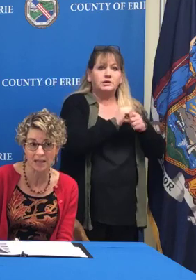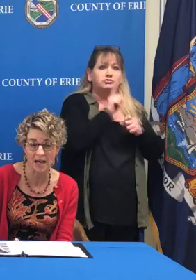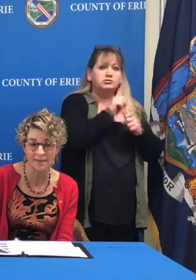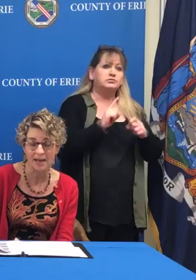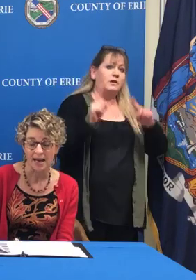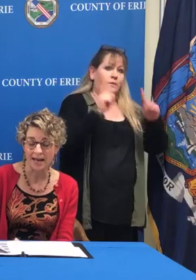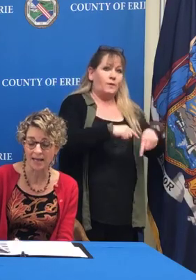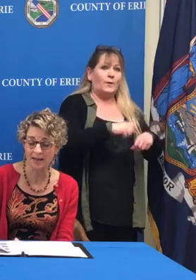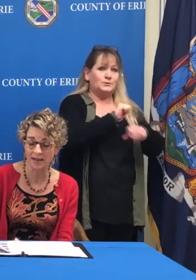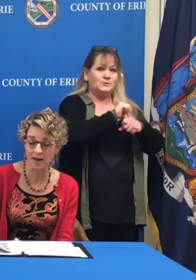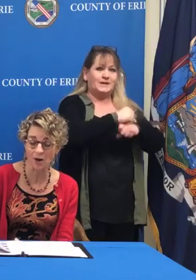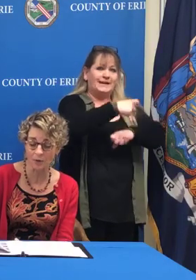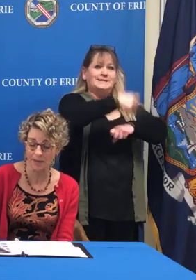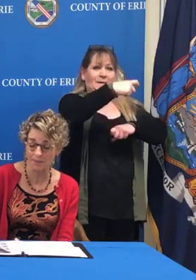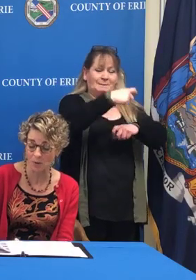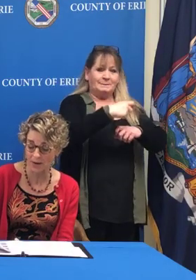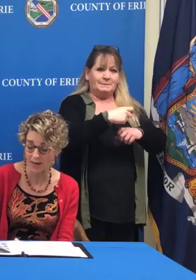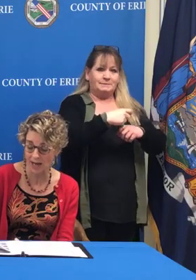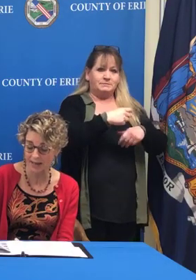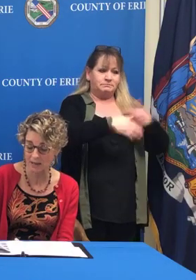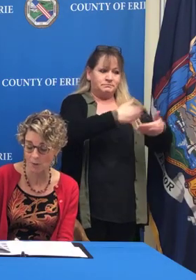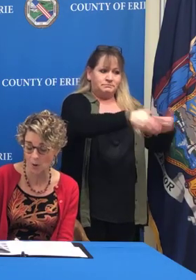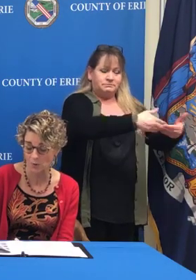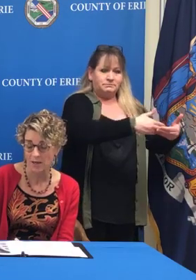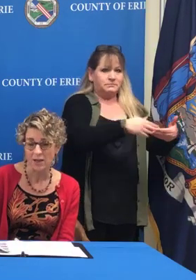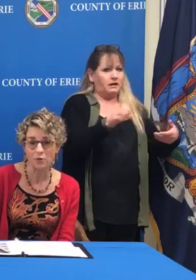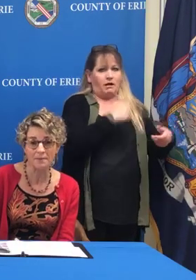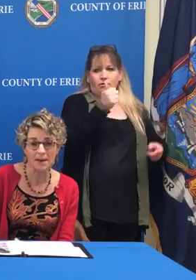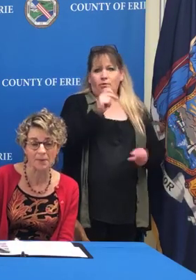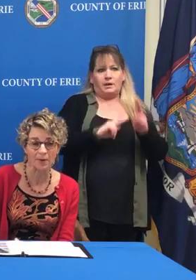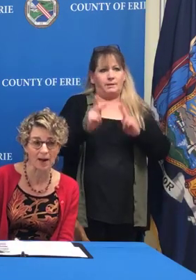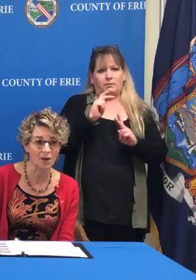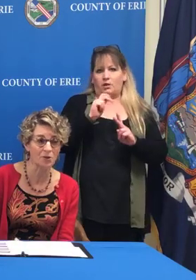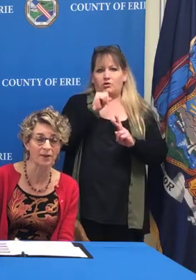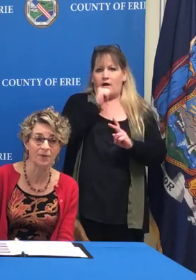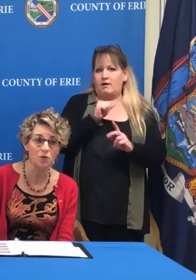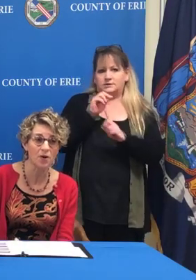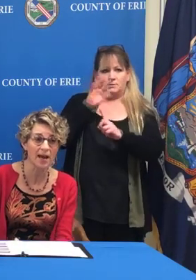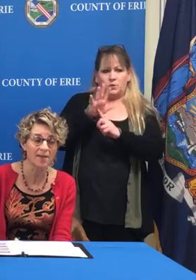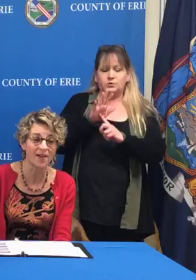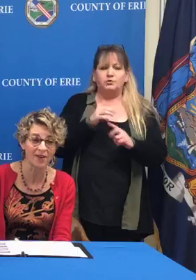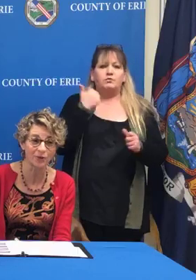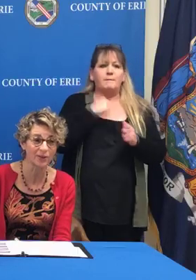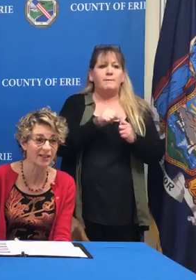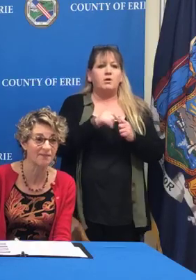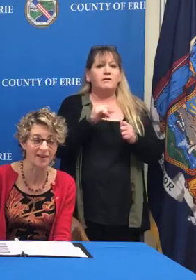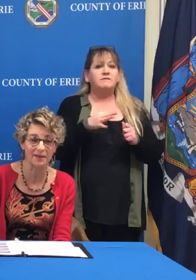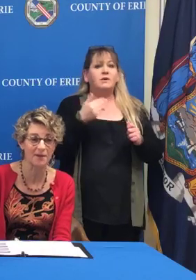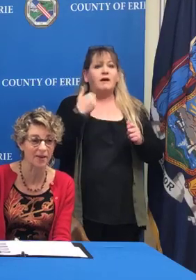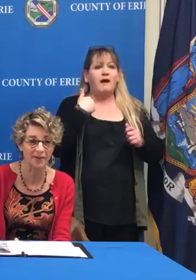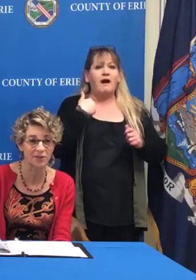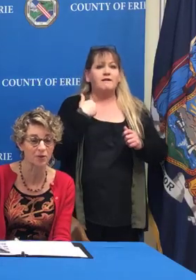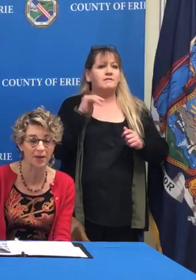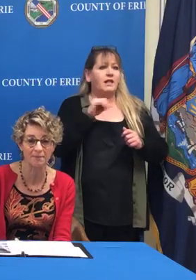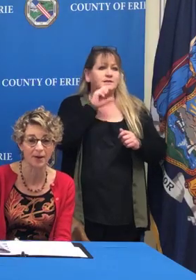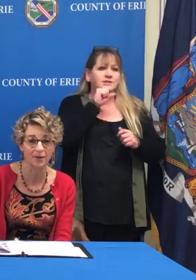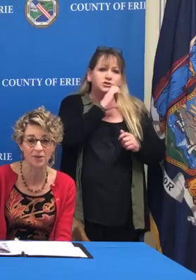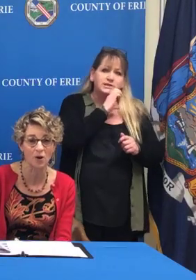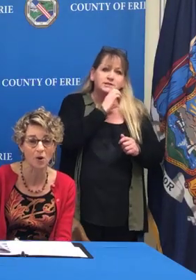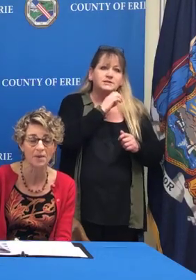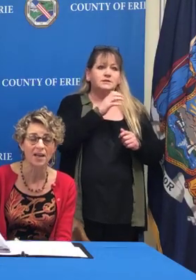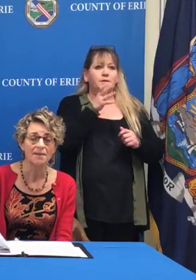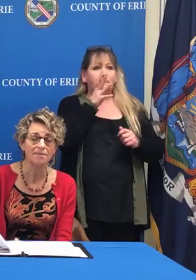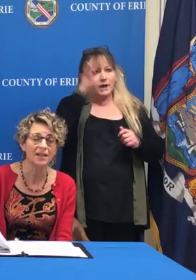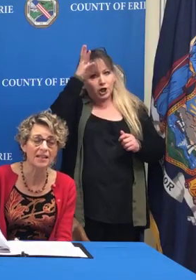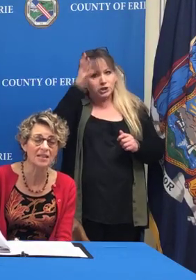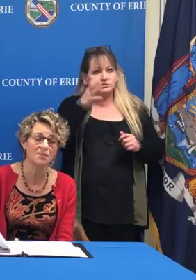work in time and that other people are not exposed. So remember, also, if you have elderly, like parents or grandparents at